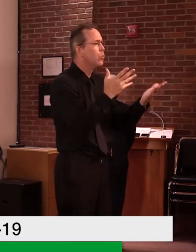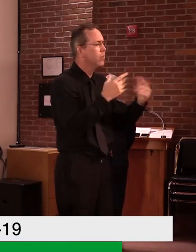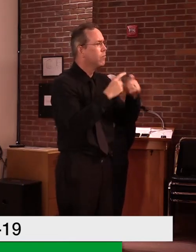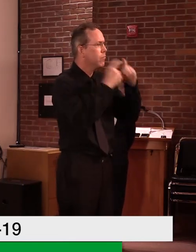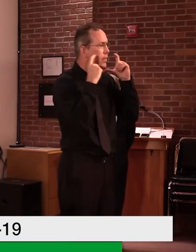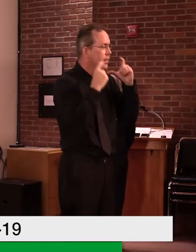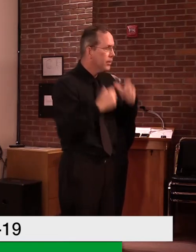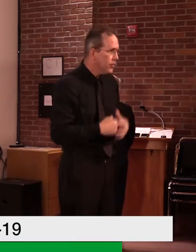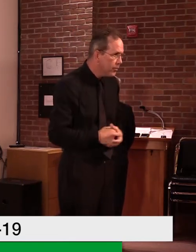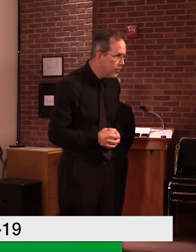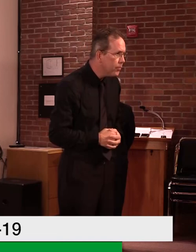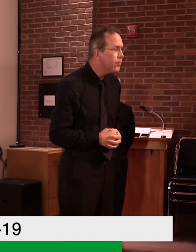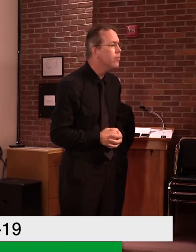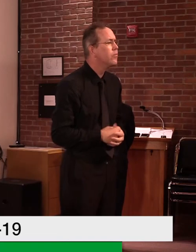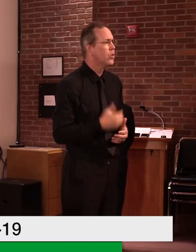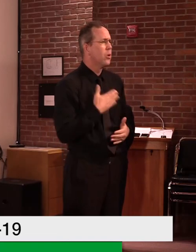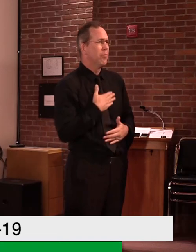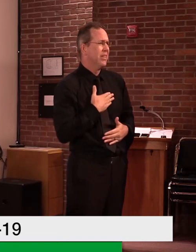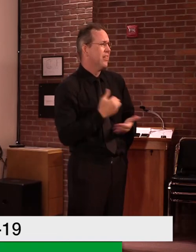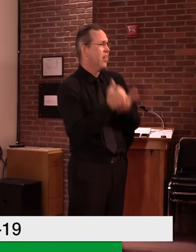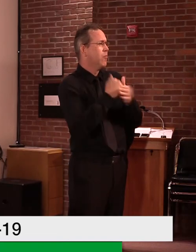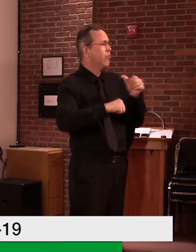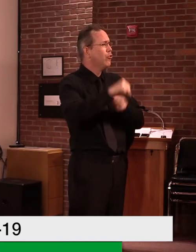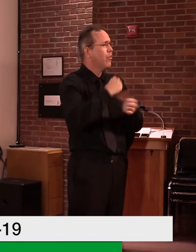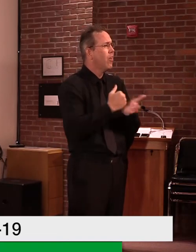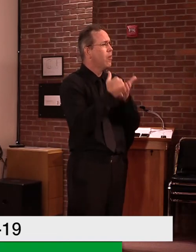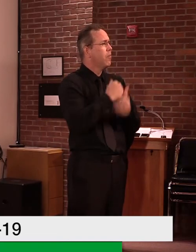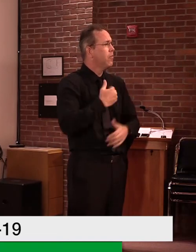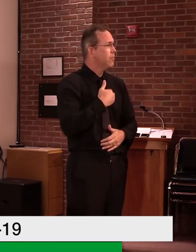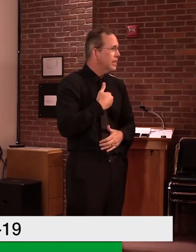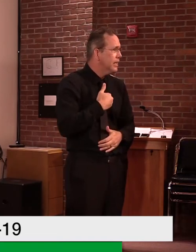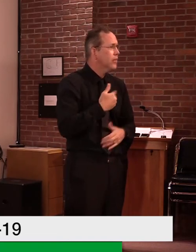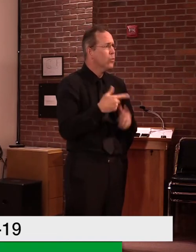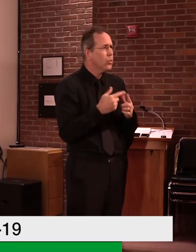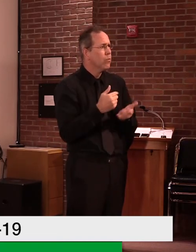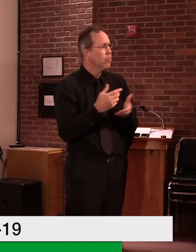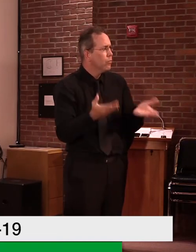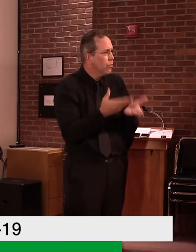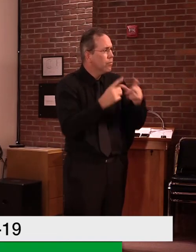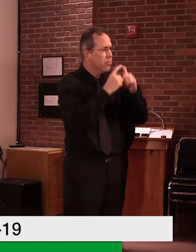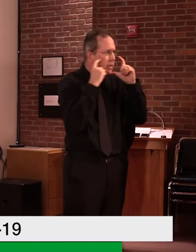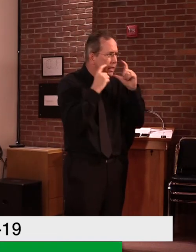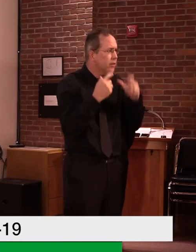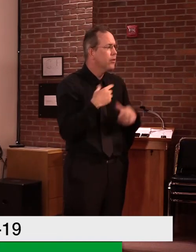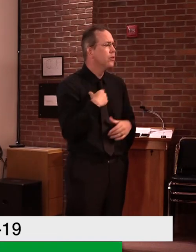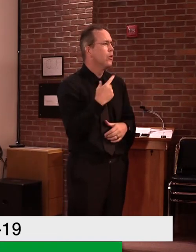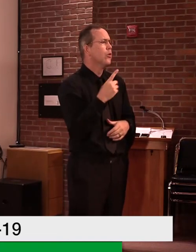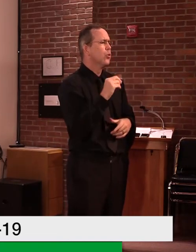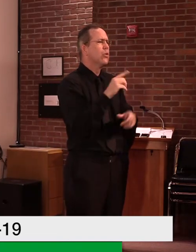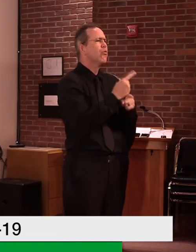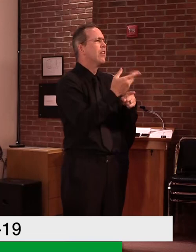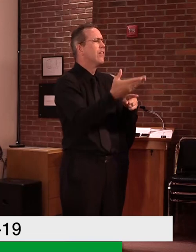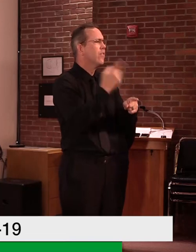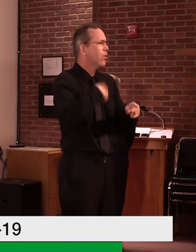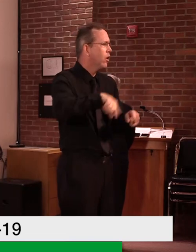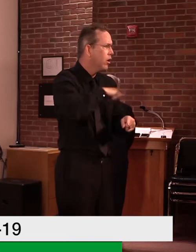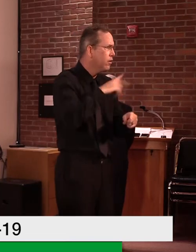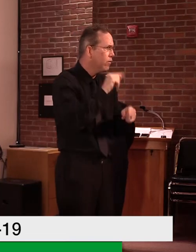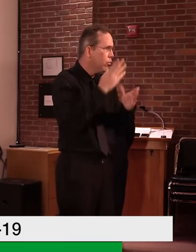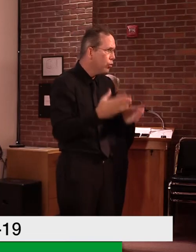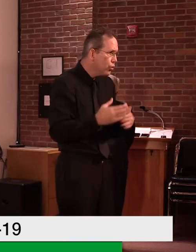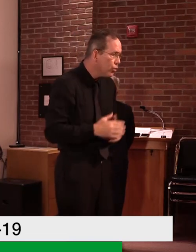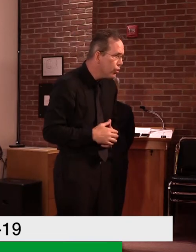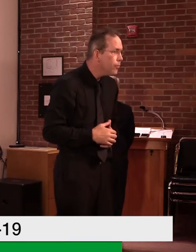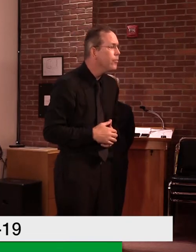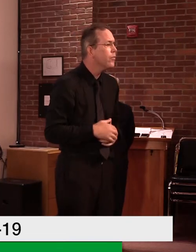out. Not because it's mandated, but because it's the right thing to do, for our seniors, for our kids,